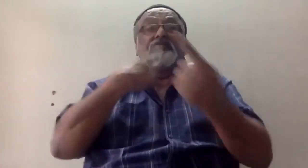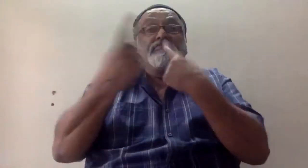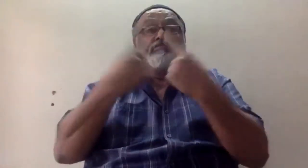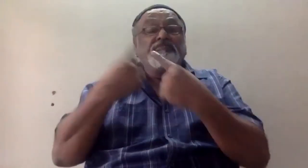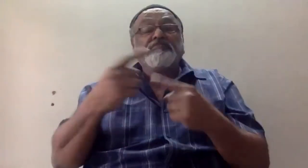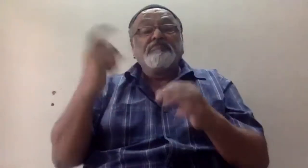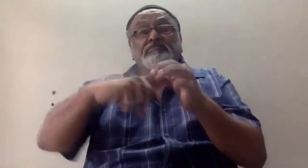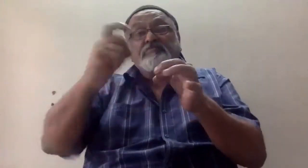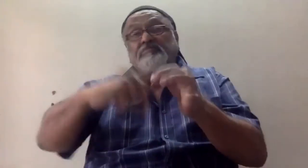accused or whatever.